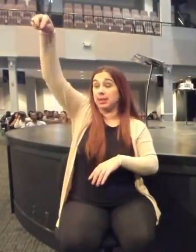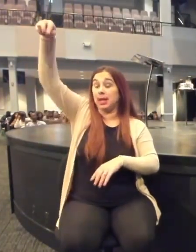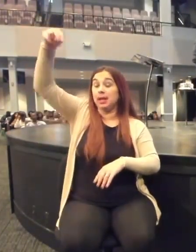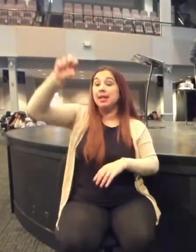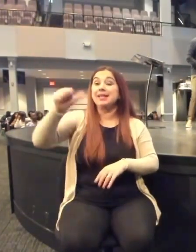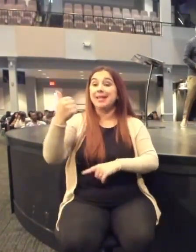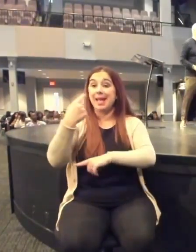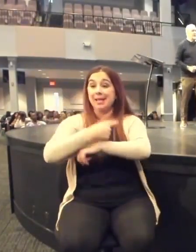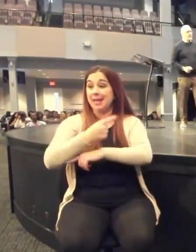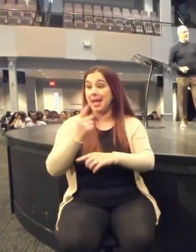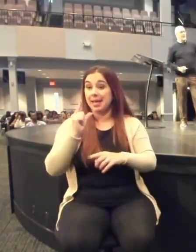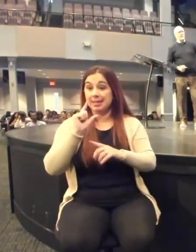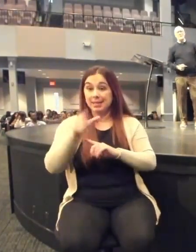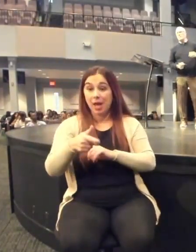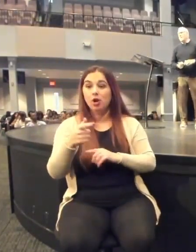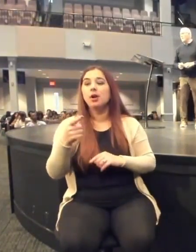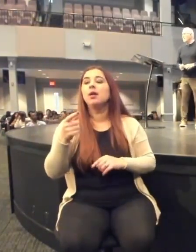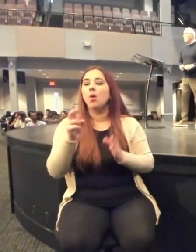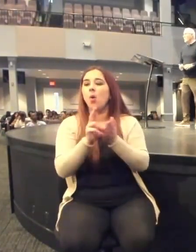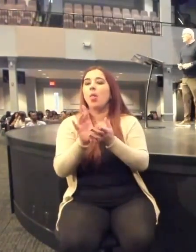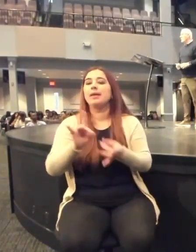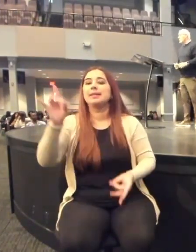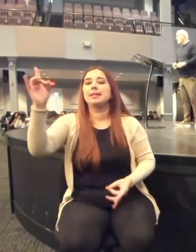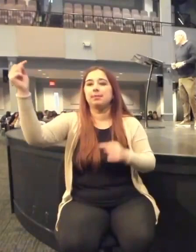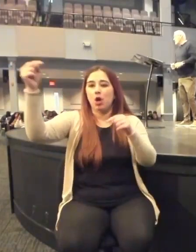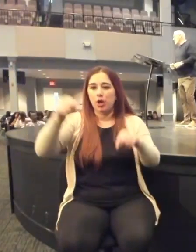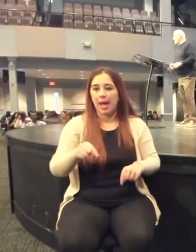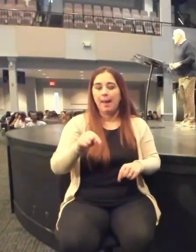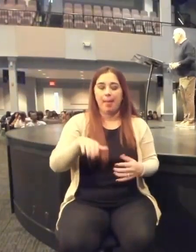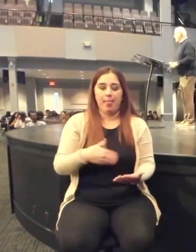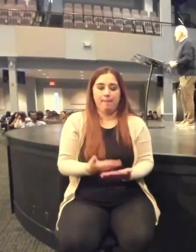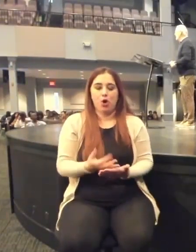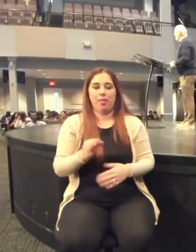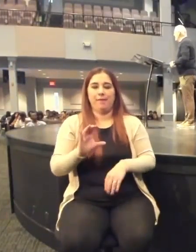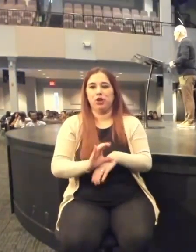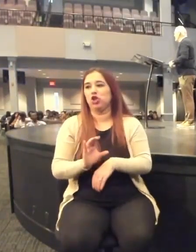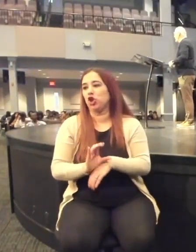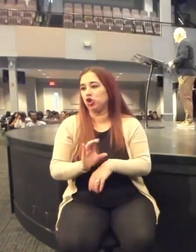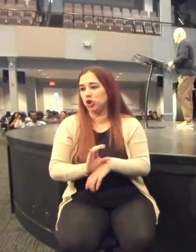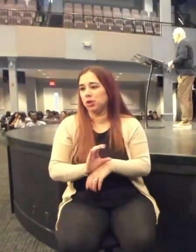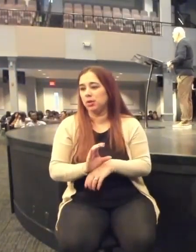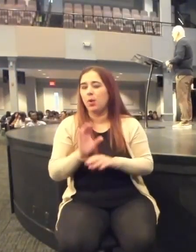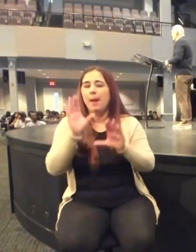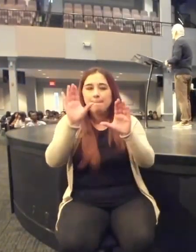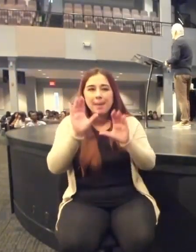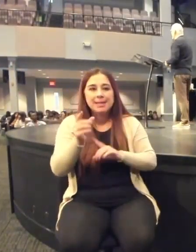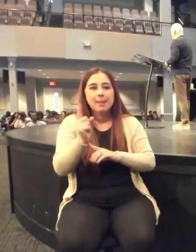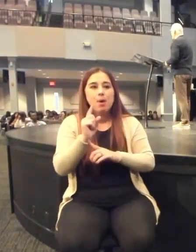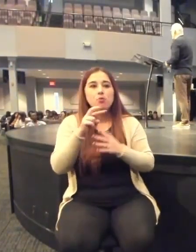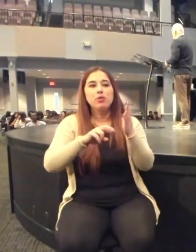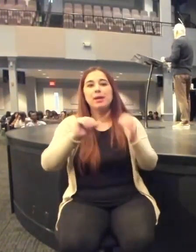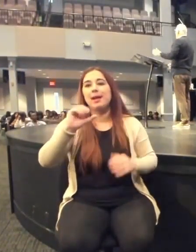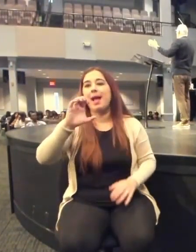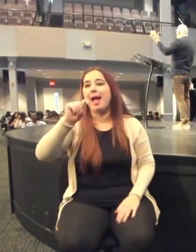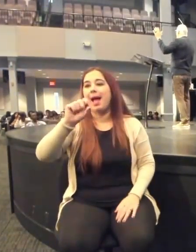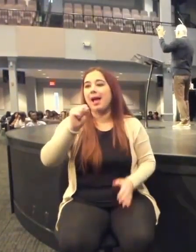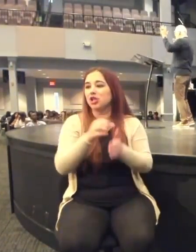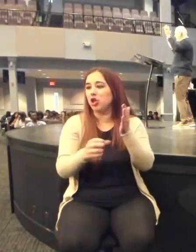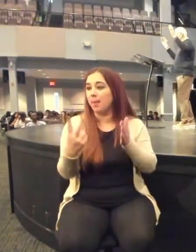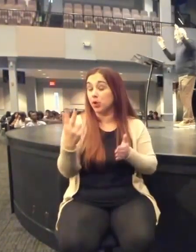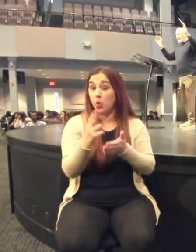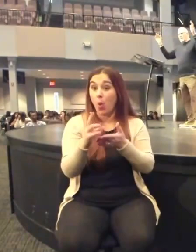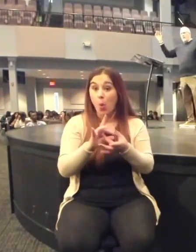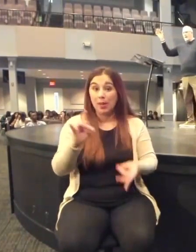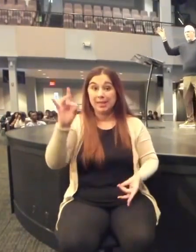later, there was the coming of the Holy Spirit and the birth of the church. What an amazing moment. Read about it in Acts chapter 2, where the Holy